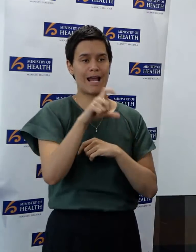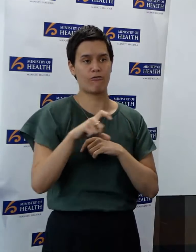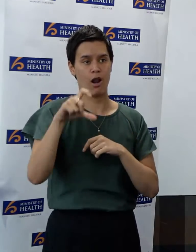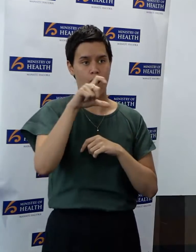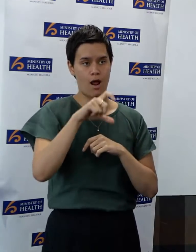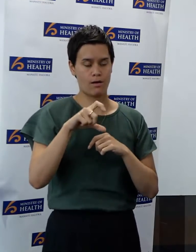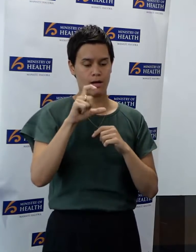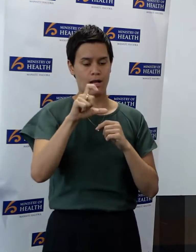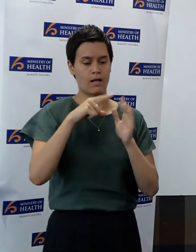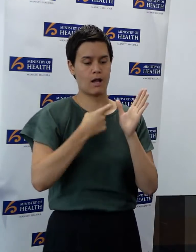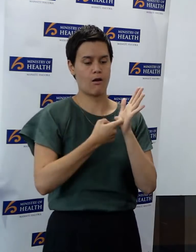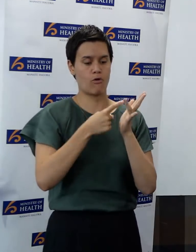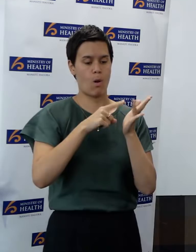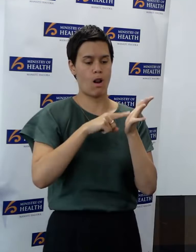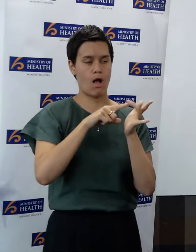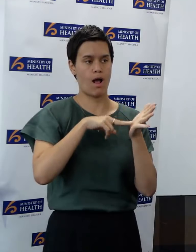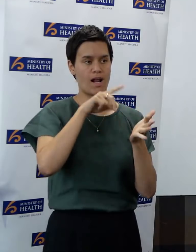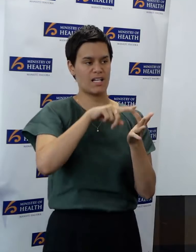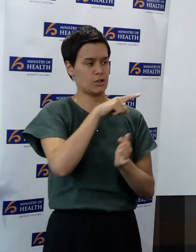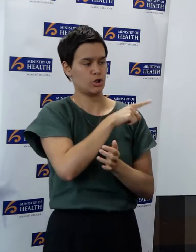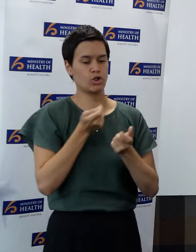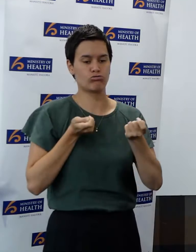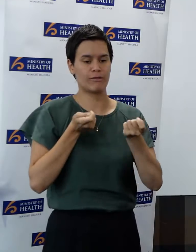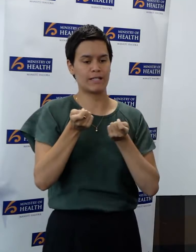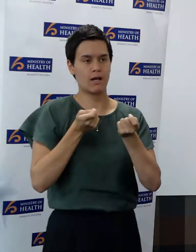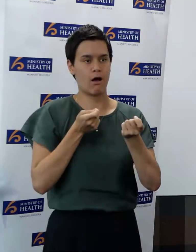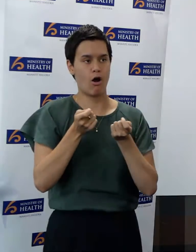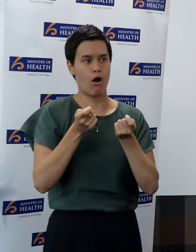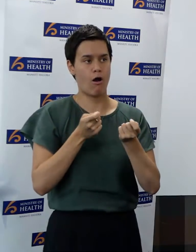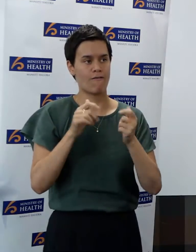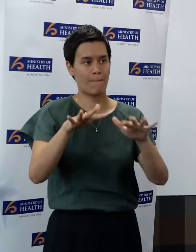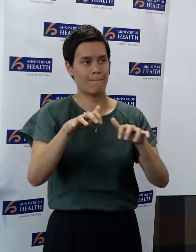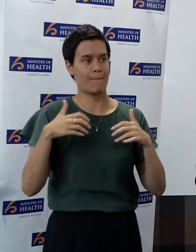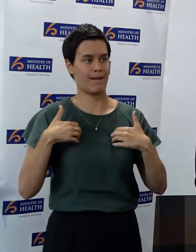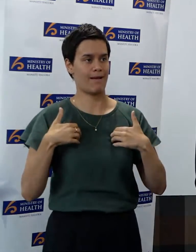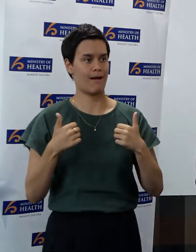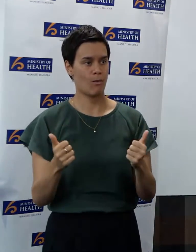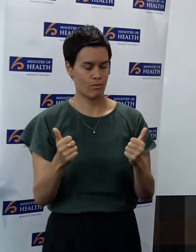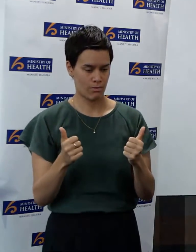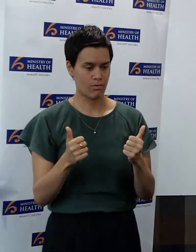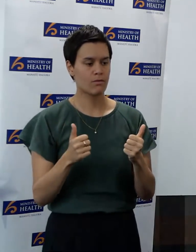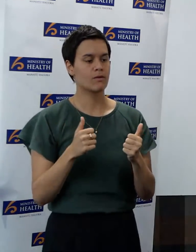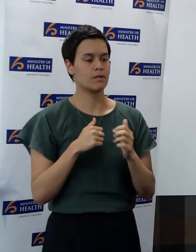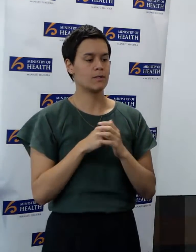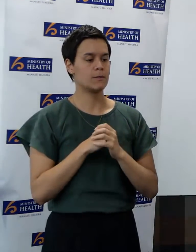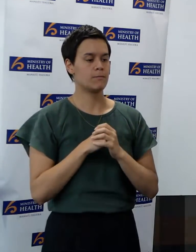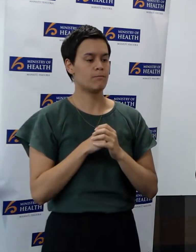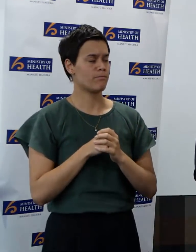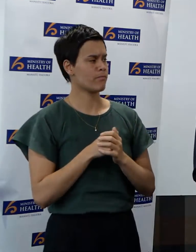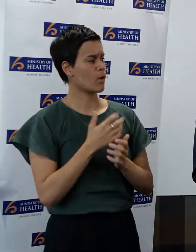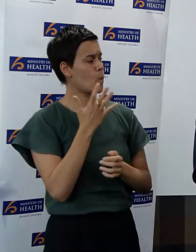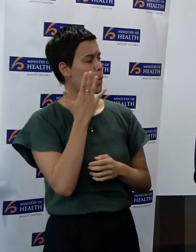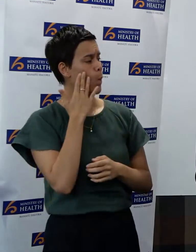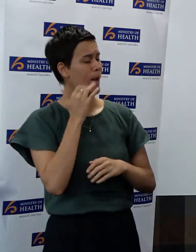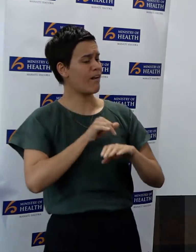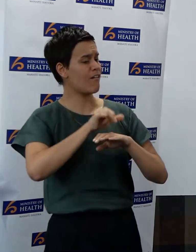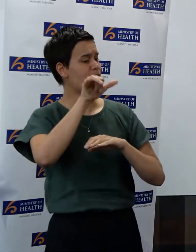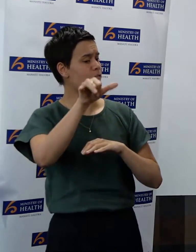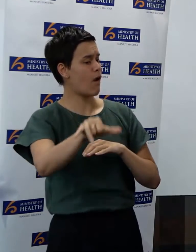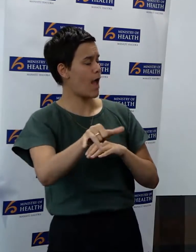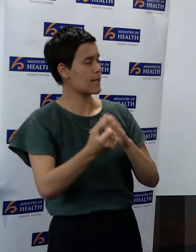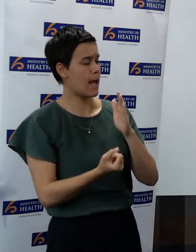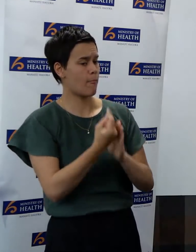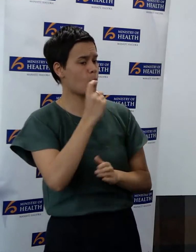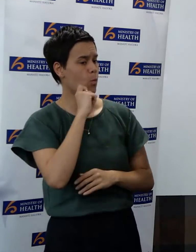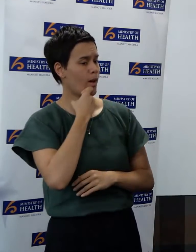Health, also here. Can you tell us when that flight is going to be going ahead? No, I can't. I can only point to the Minister